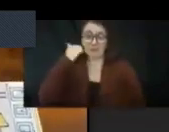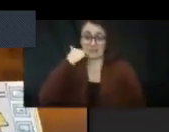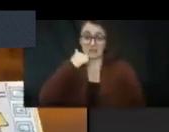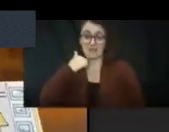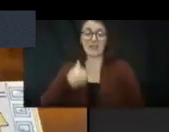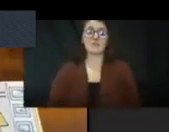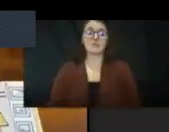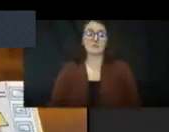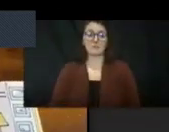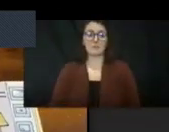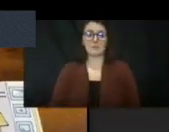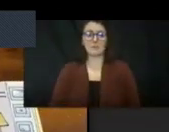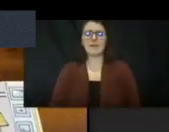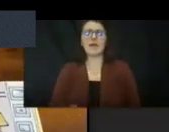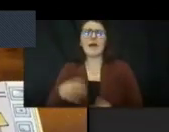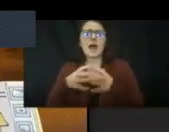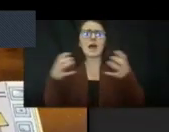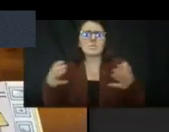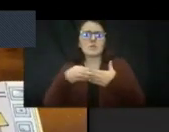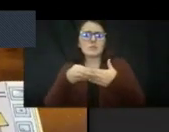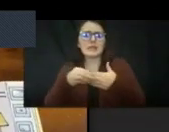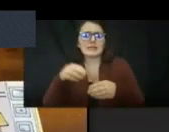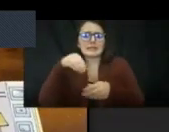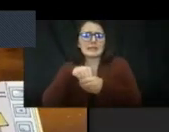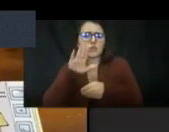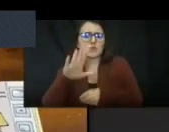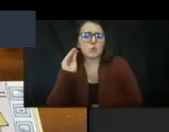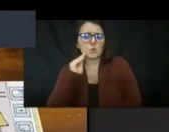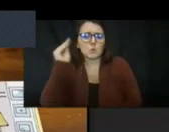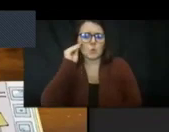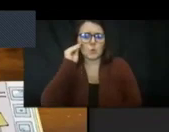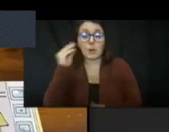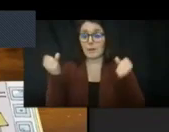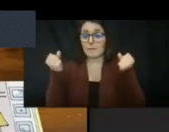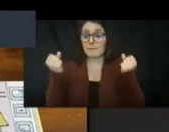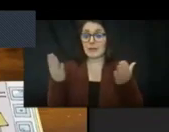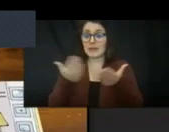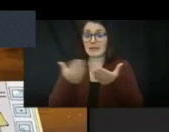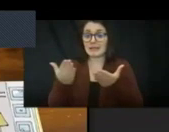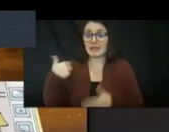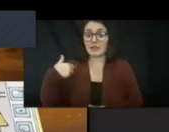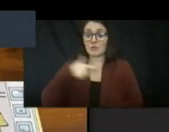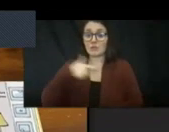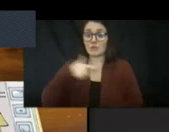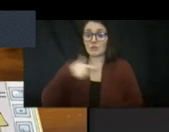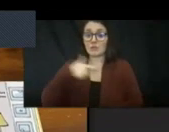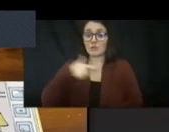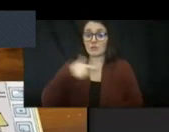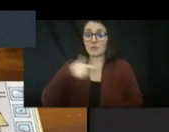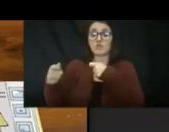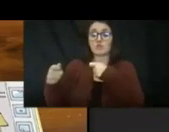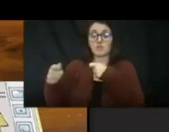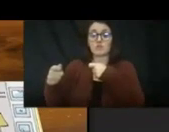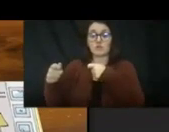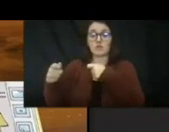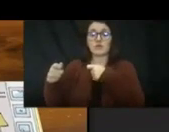How plastic is your home? There are many things we can use instead of single-use plastics. Nick's